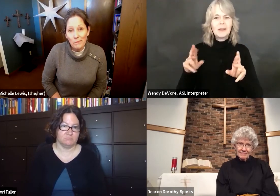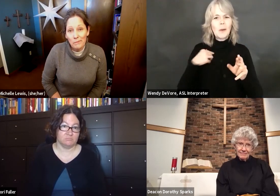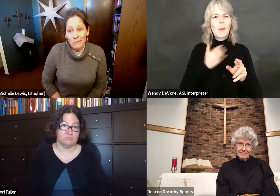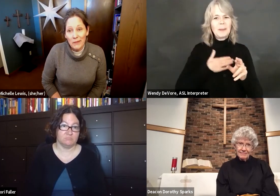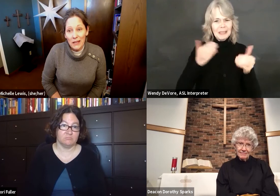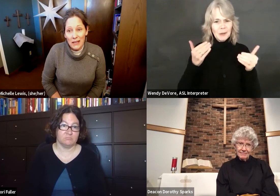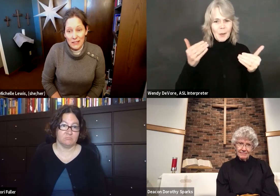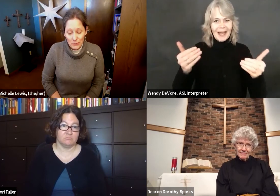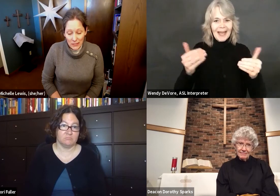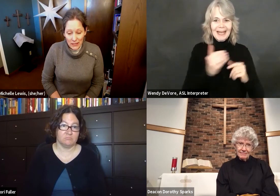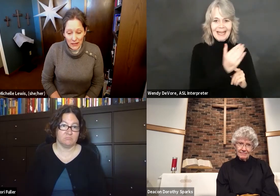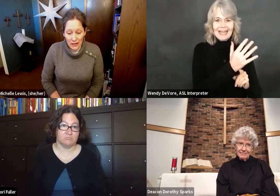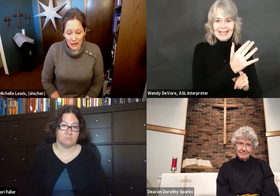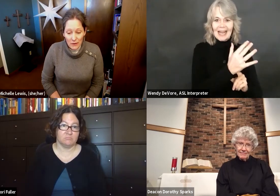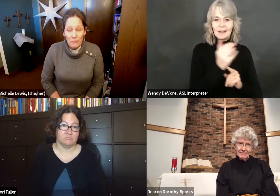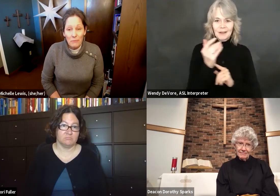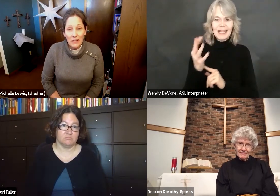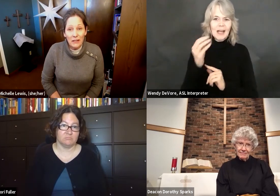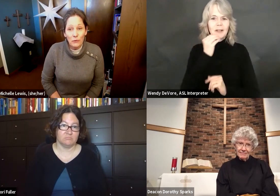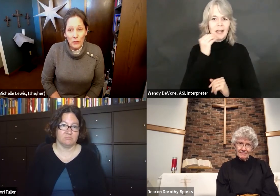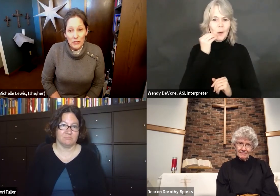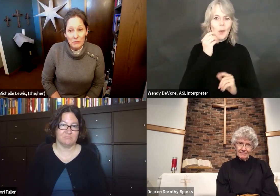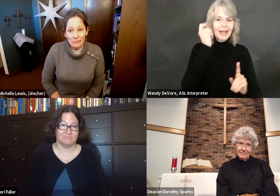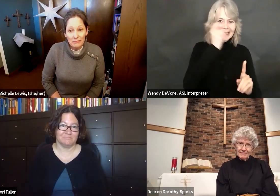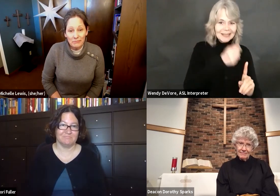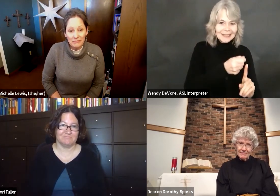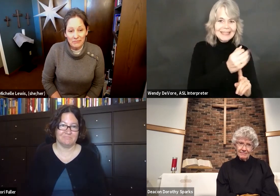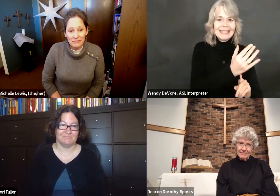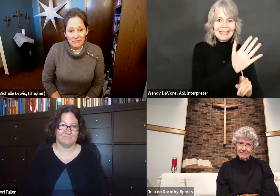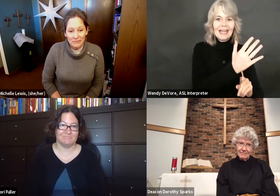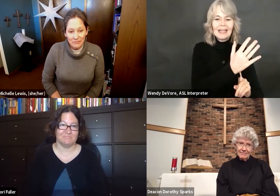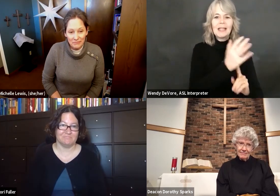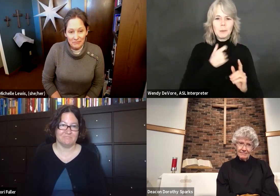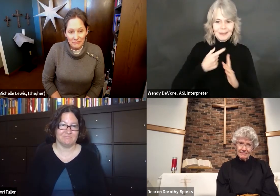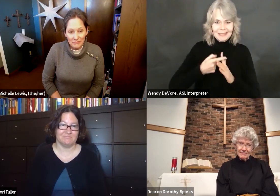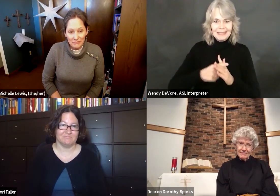home as we begin worship.